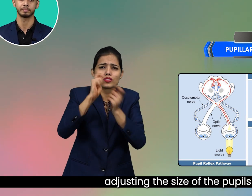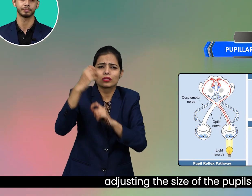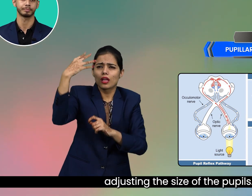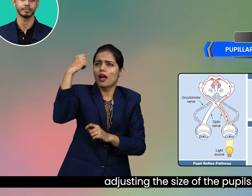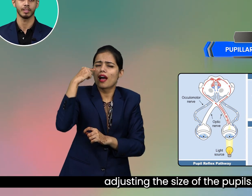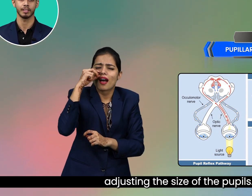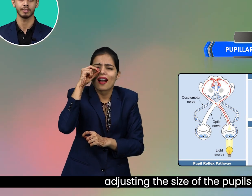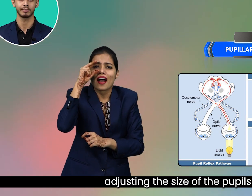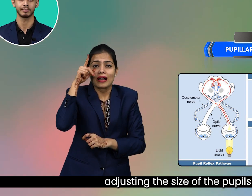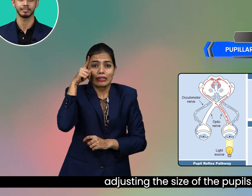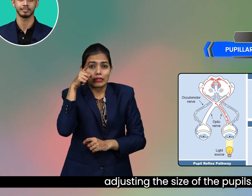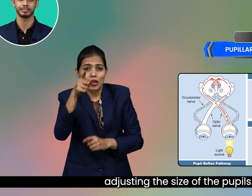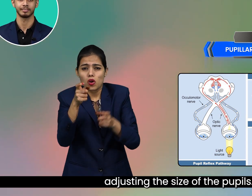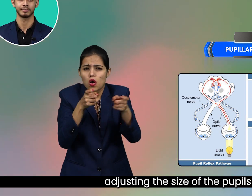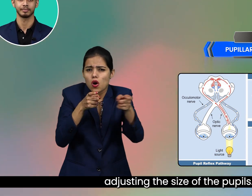pupils.